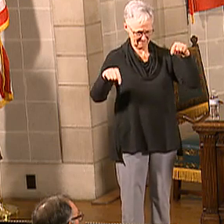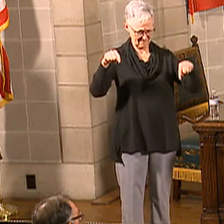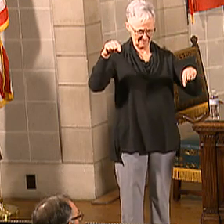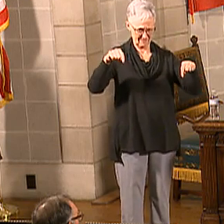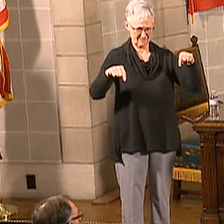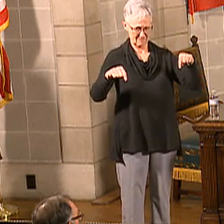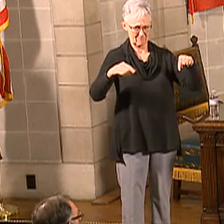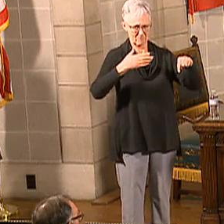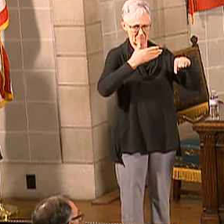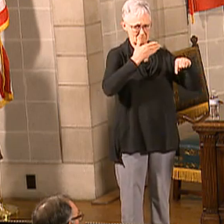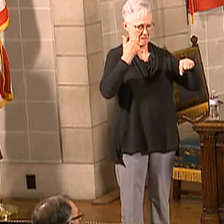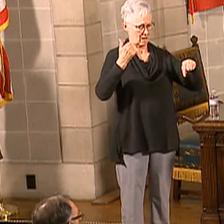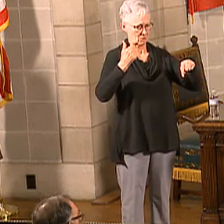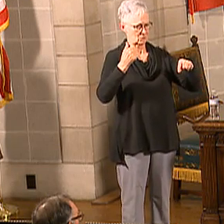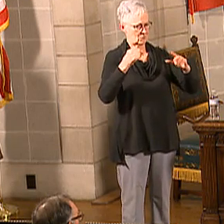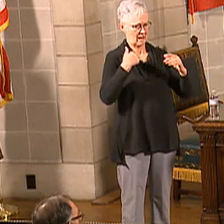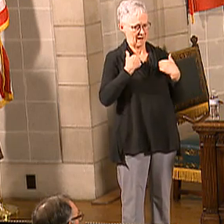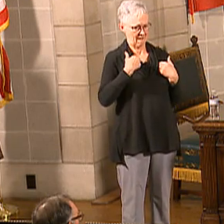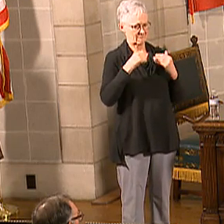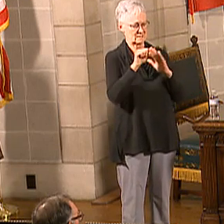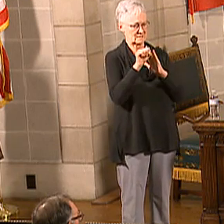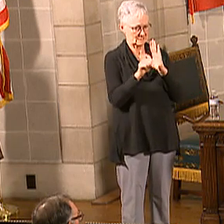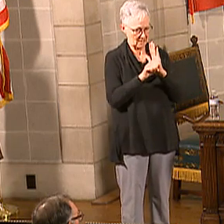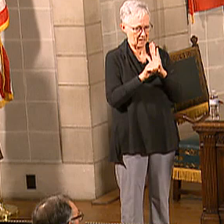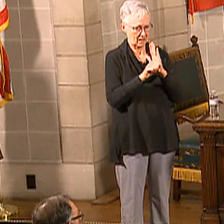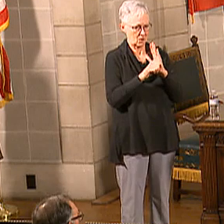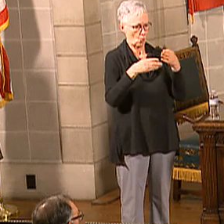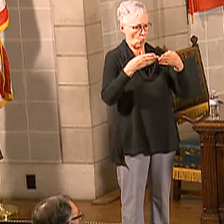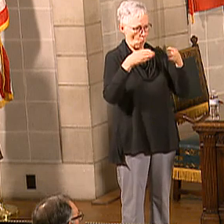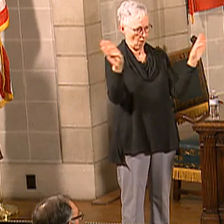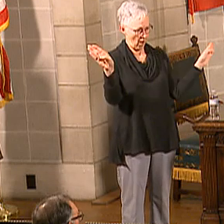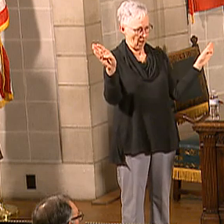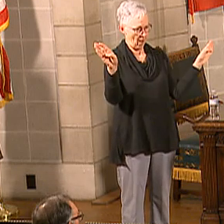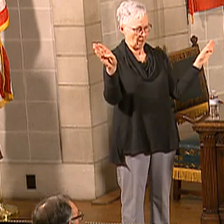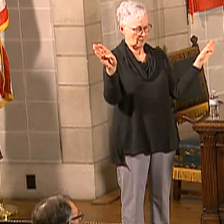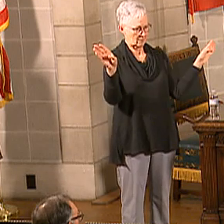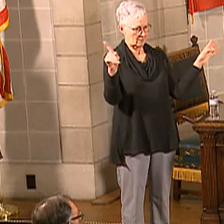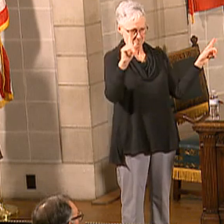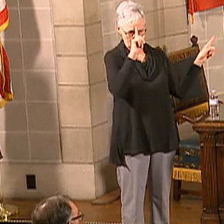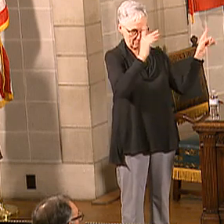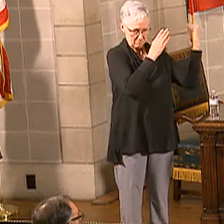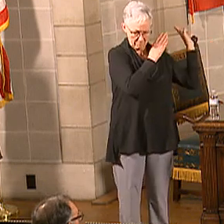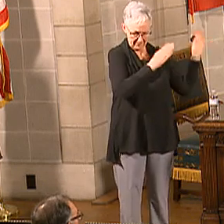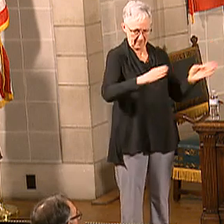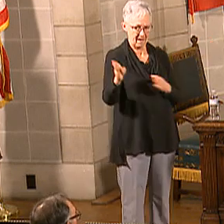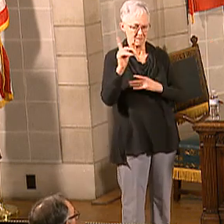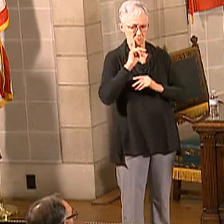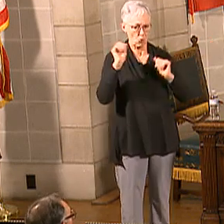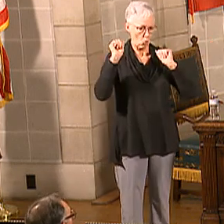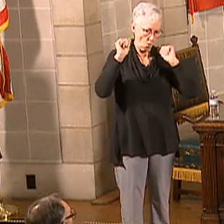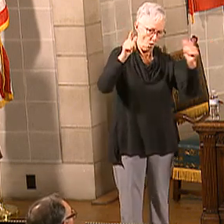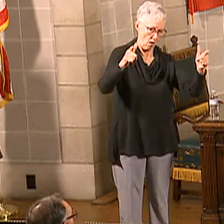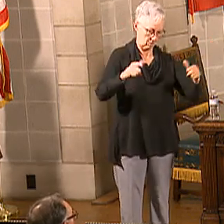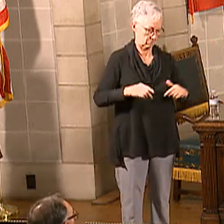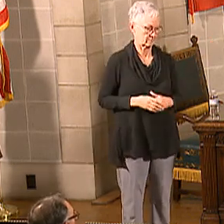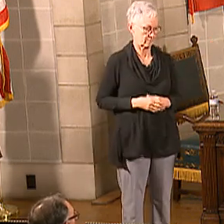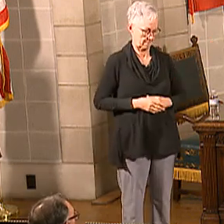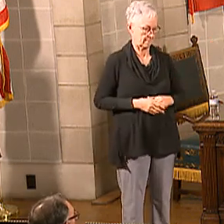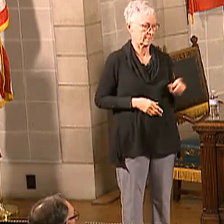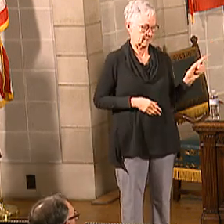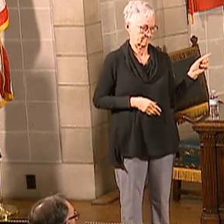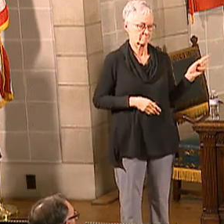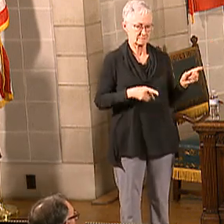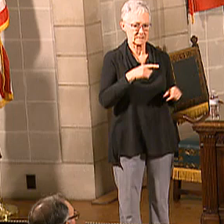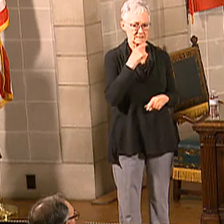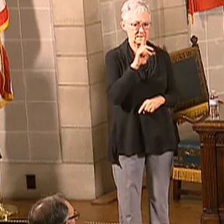isn't it better just to say we should put the whole state under a DHM or a stay-at-home? So the question was, Dodge and